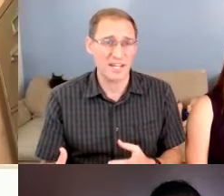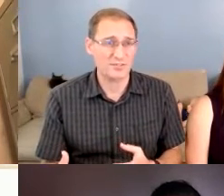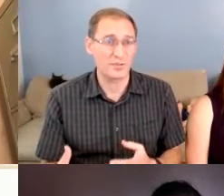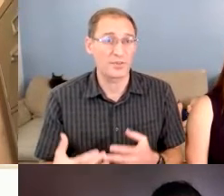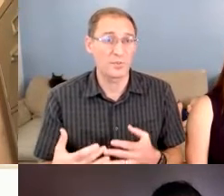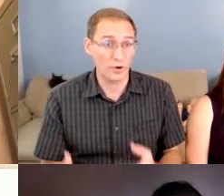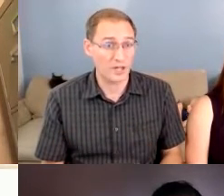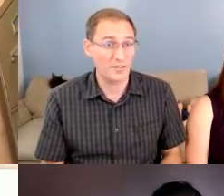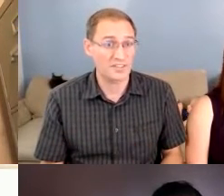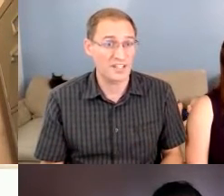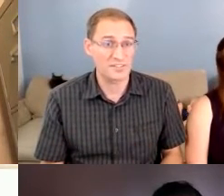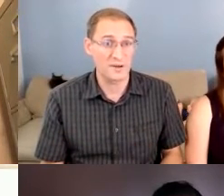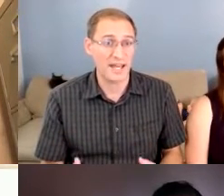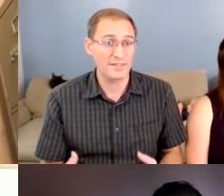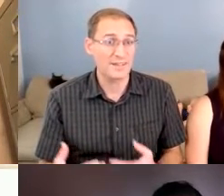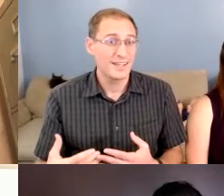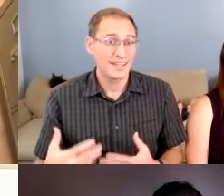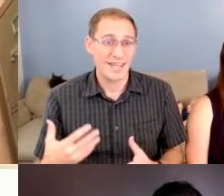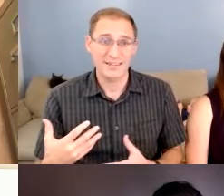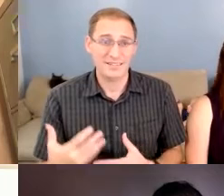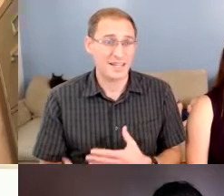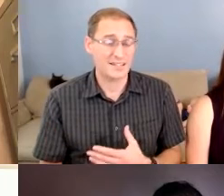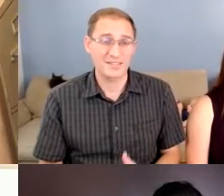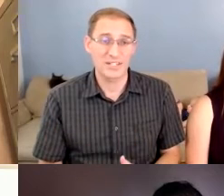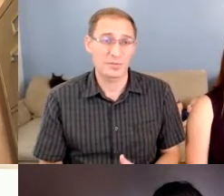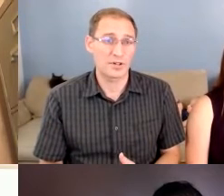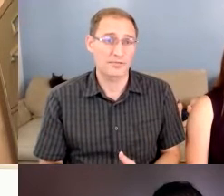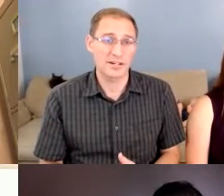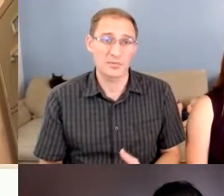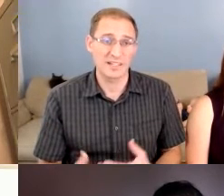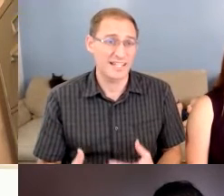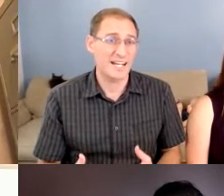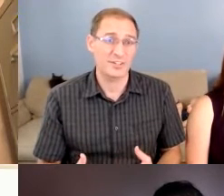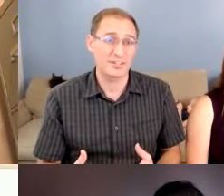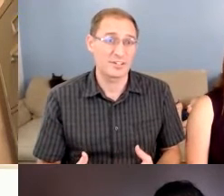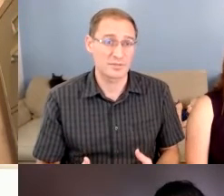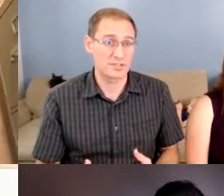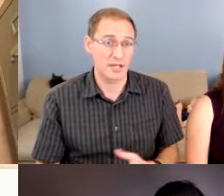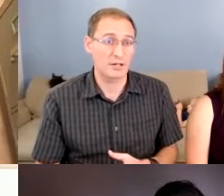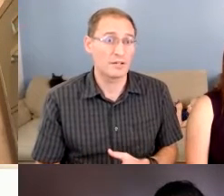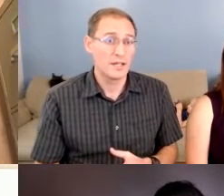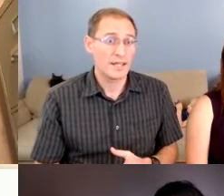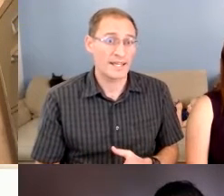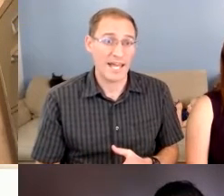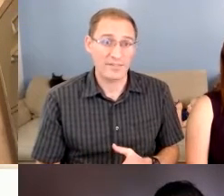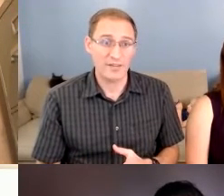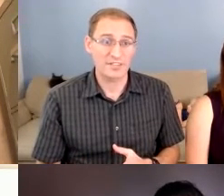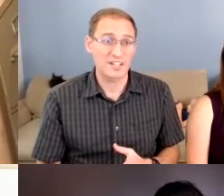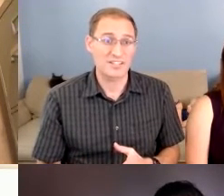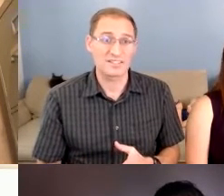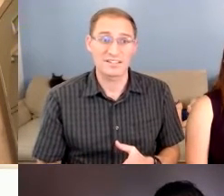become natural the more conversations you have. Mm-hmm. And this kind of sounds like a broken record, but get out there and use what you know and